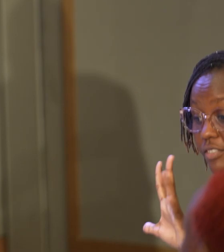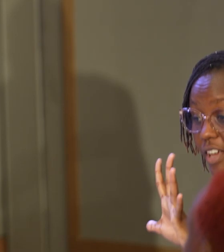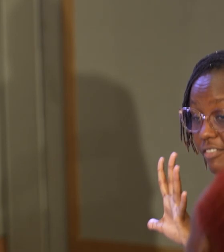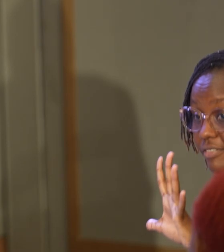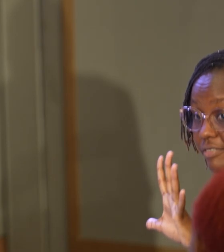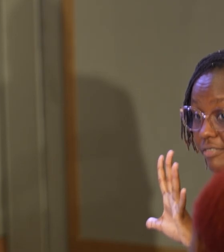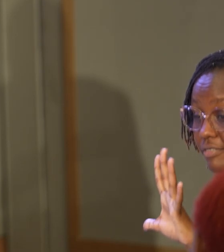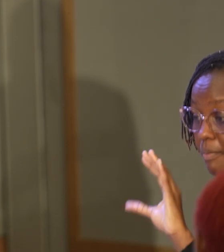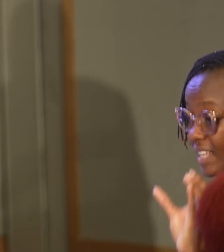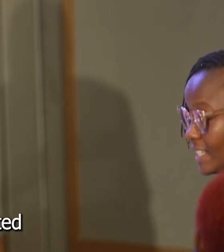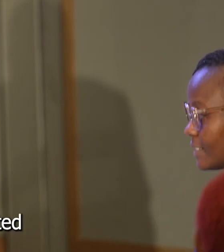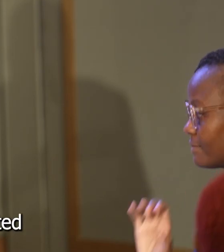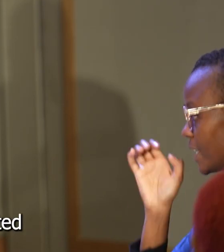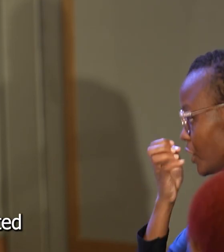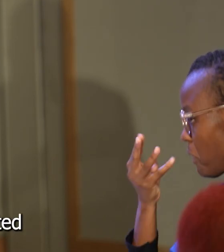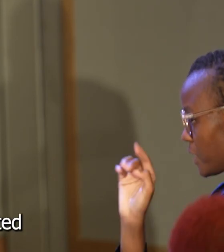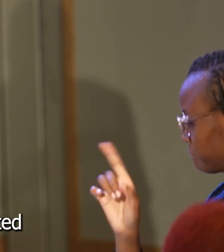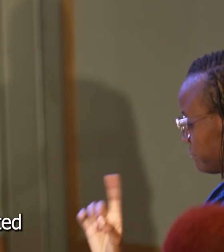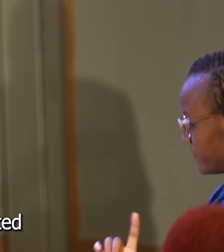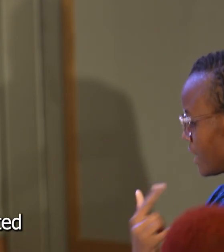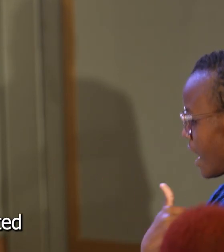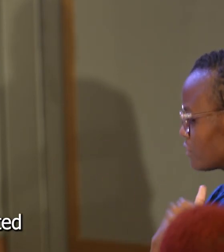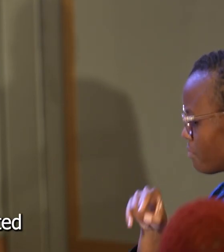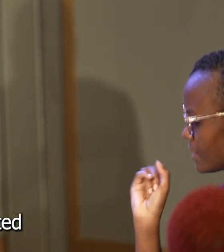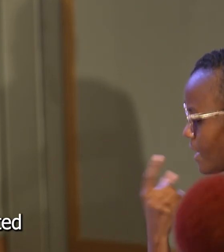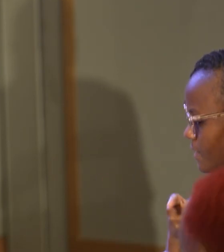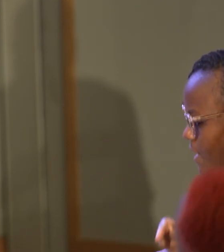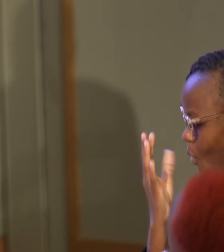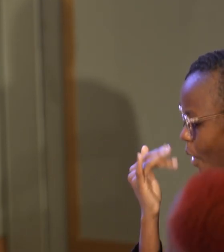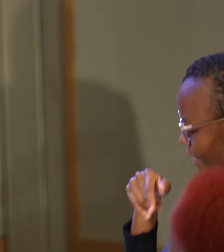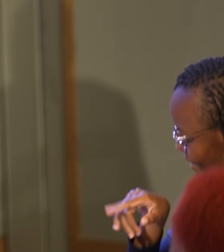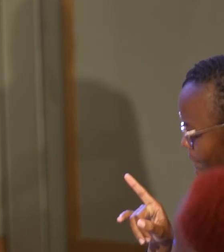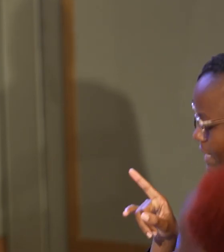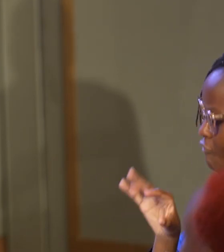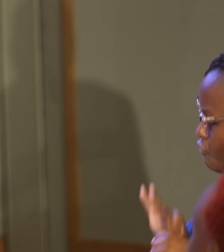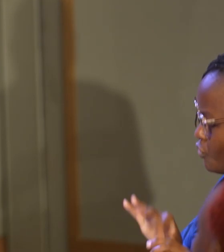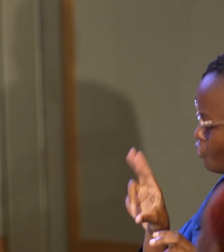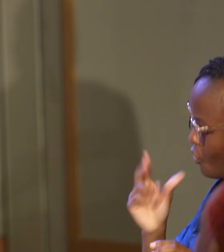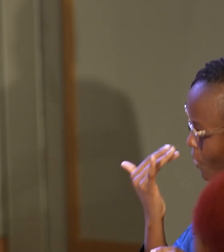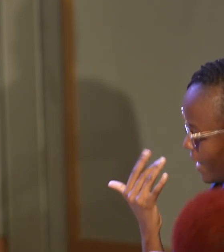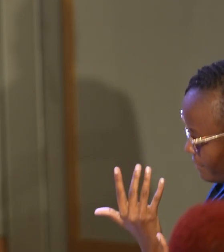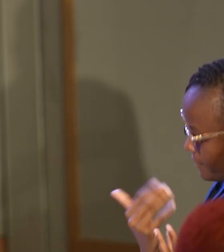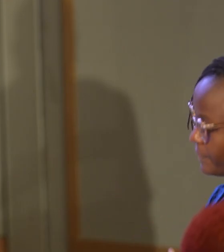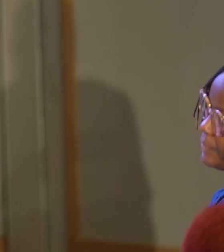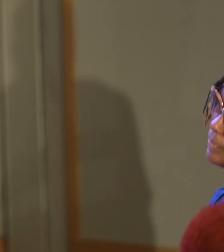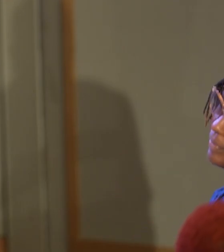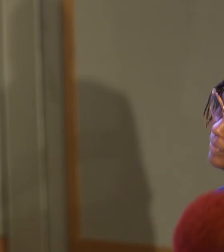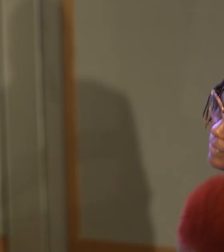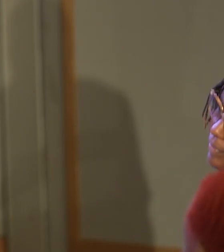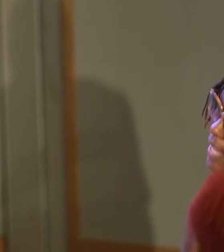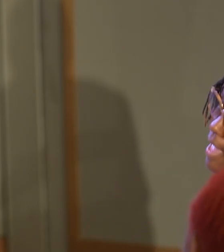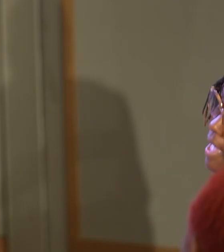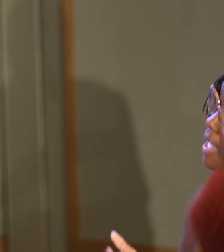are not ignored. You have to understand why they objected to that document.